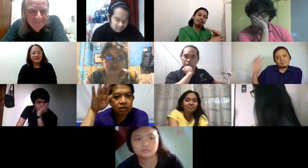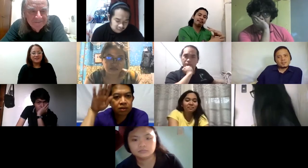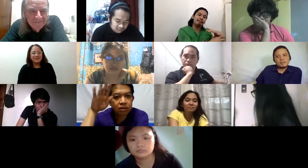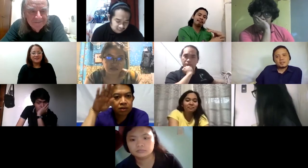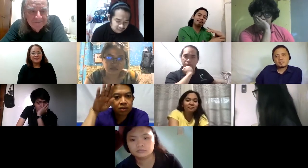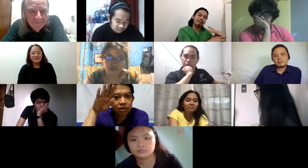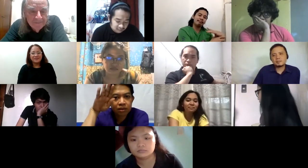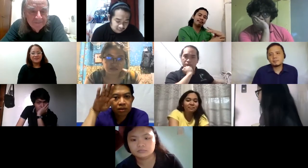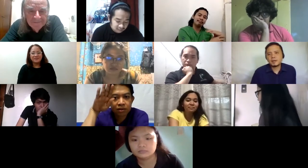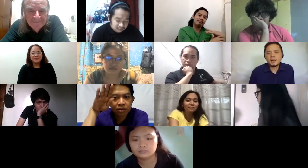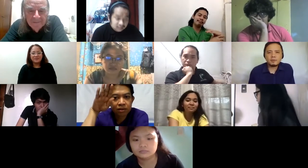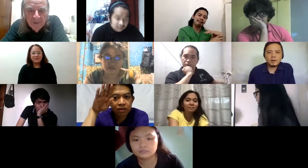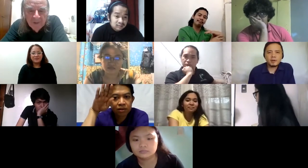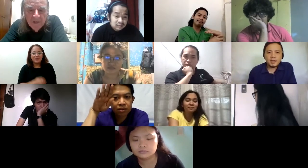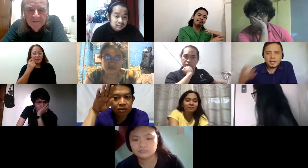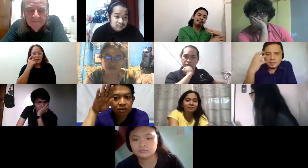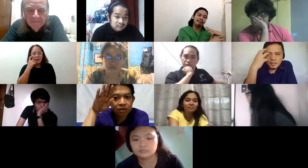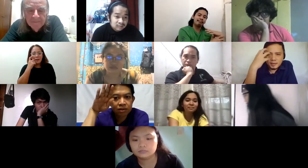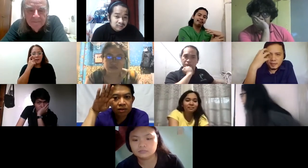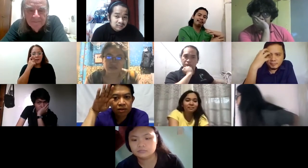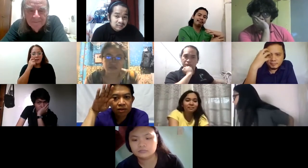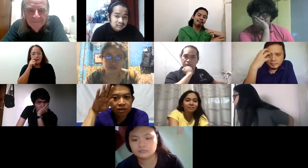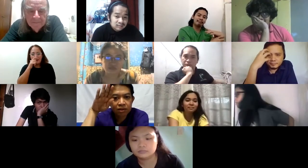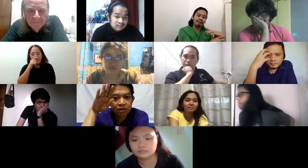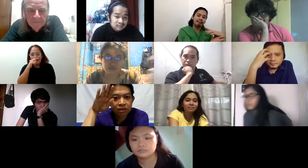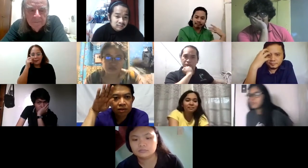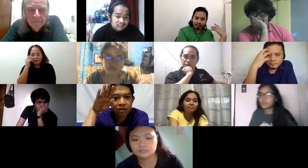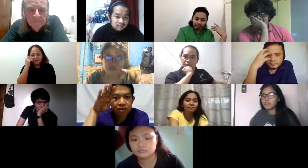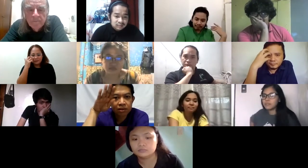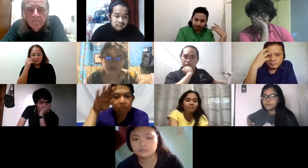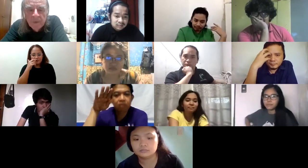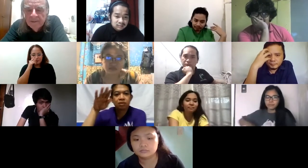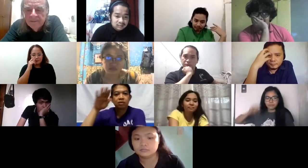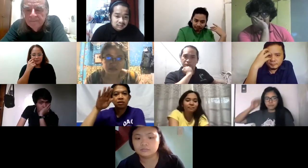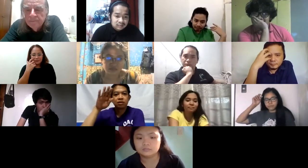Yes, sir. Ray has his hand up. Mm-hmm.